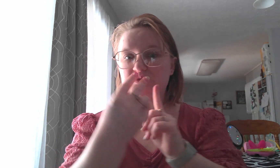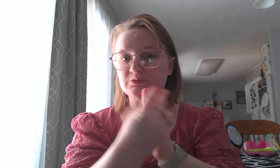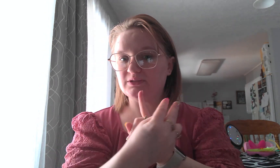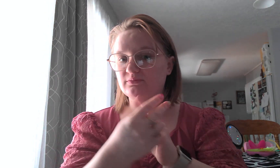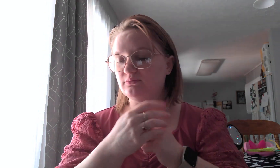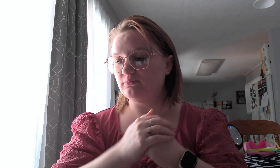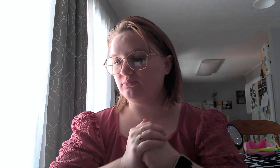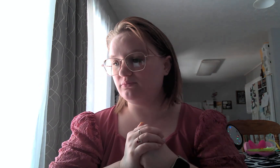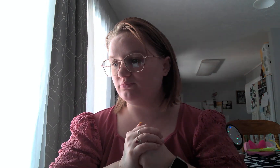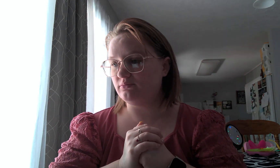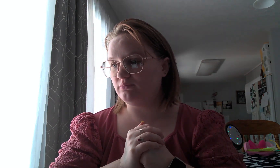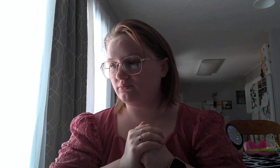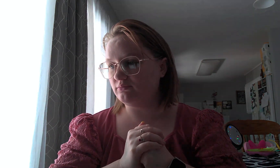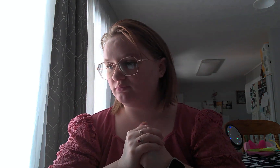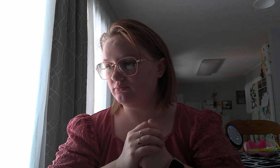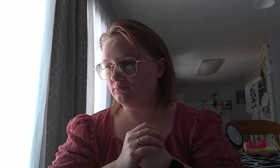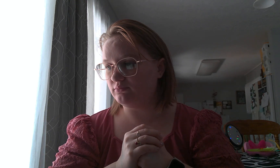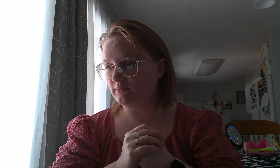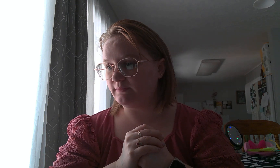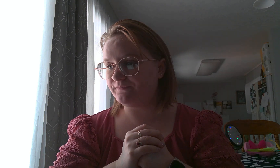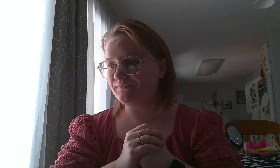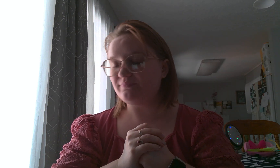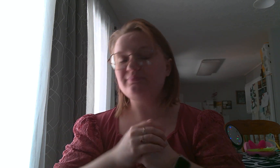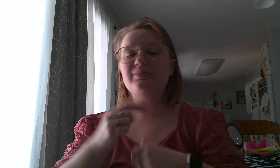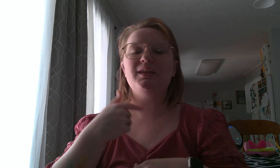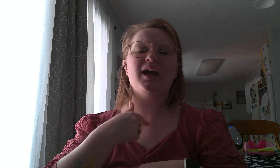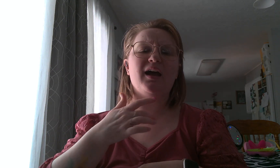about all the different perspectives.